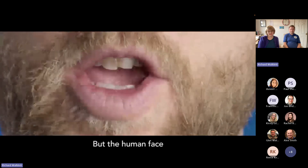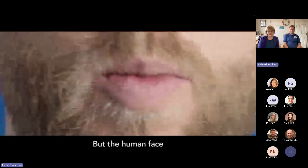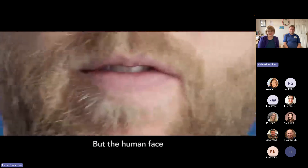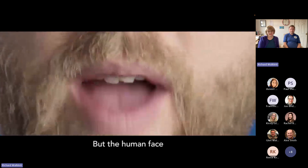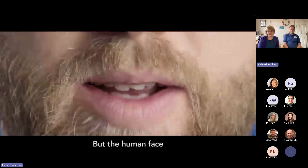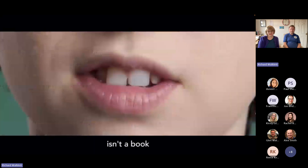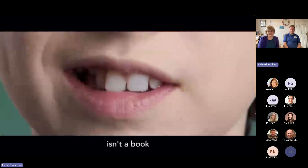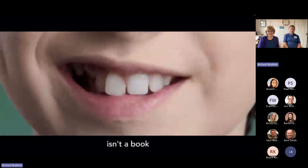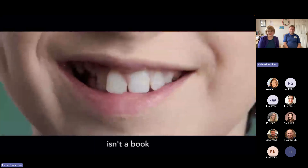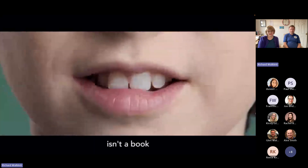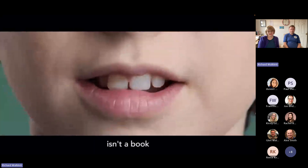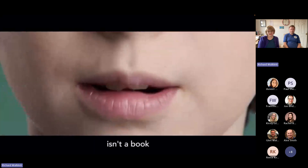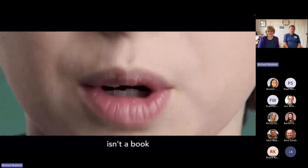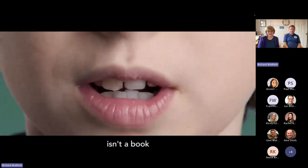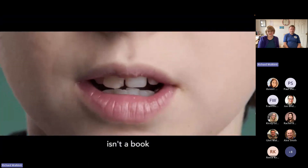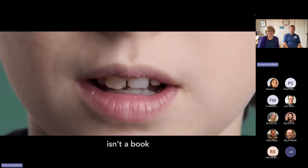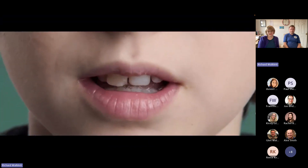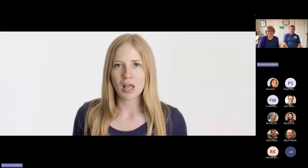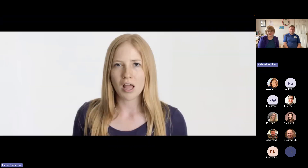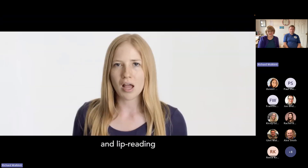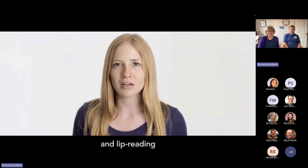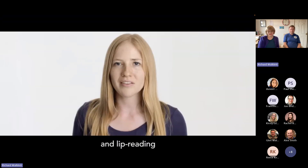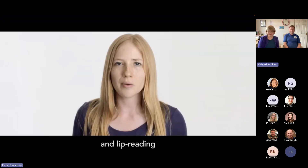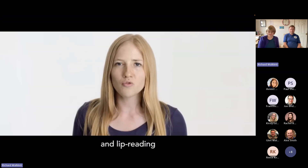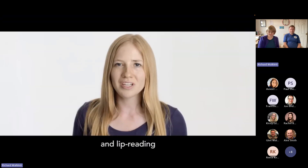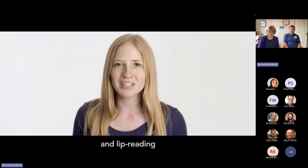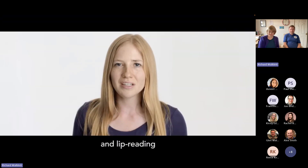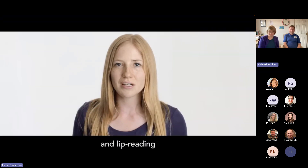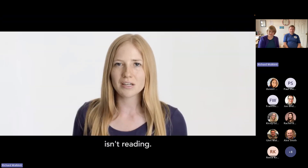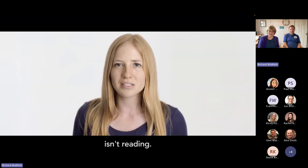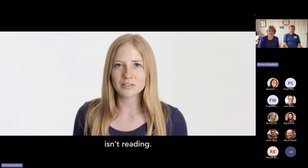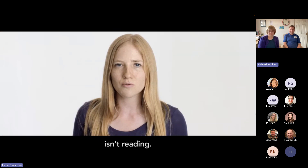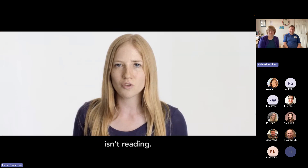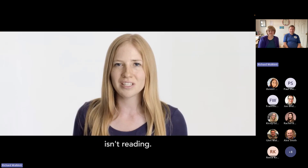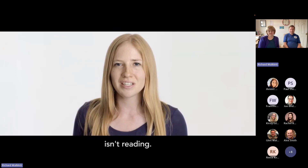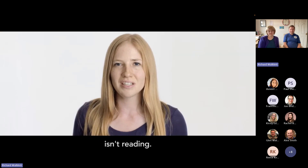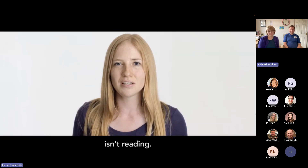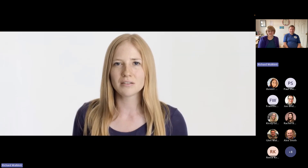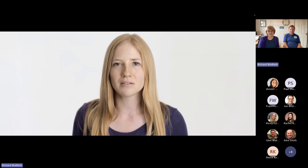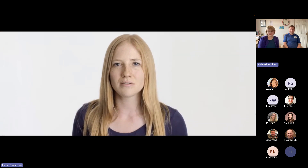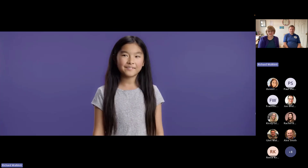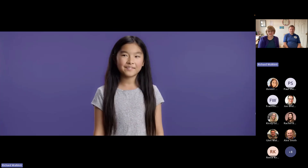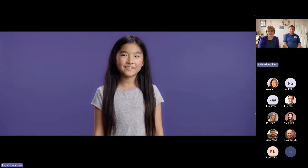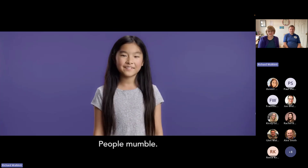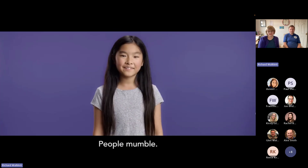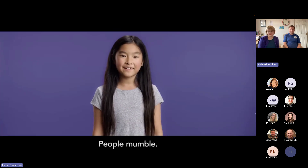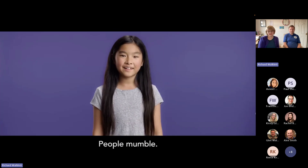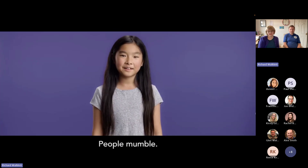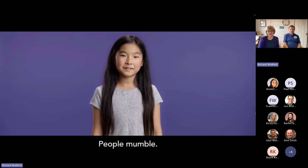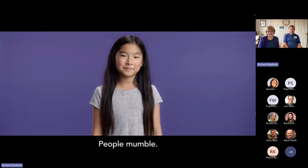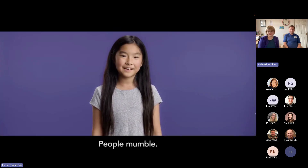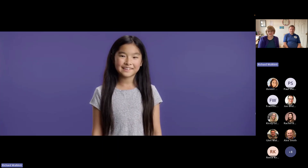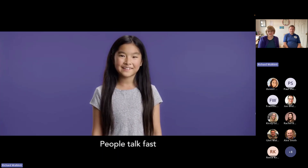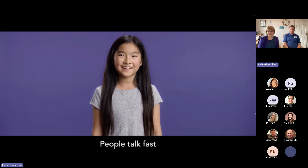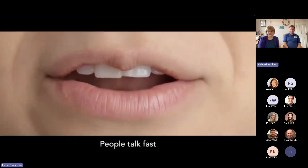the human face isn't a book, and lip reading isn't reading. People mumble,